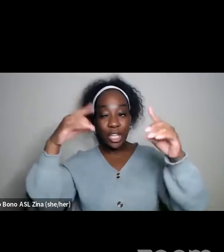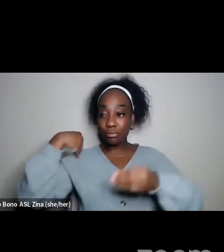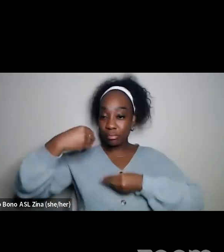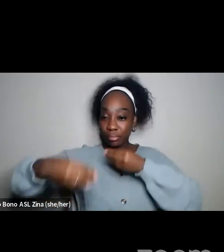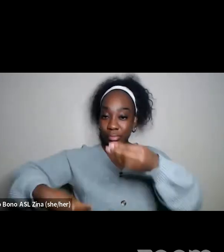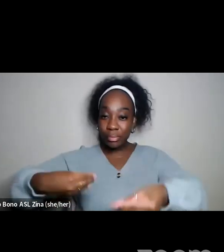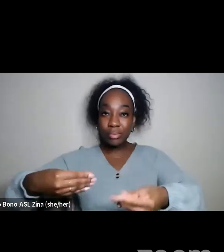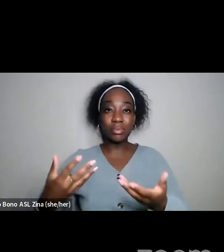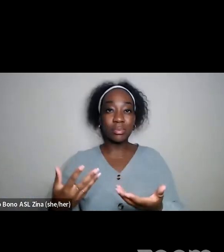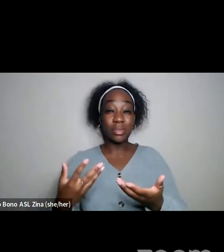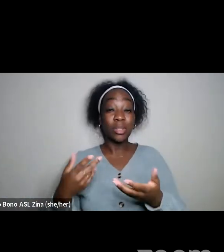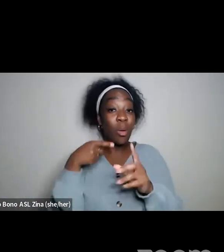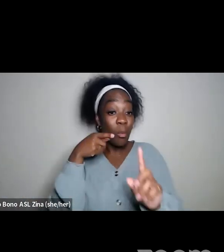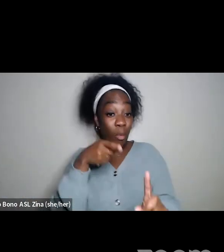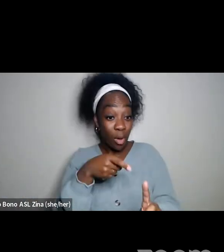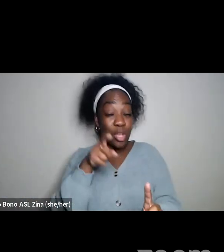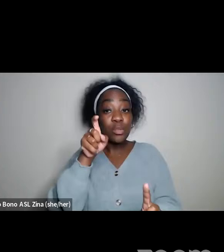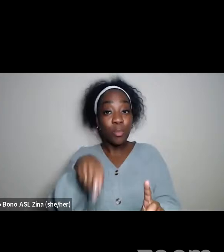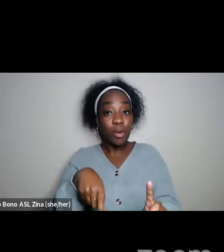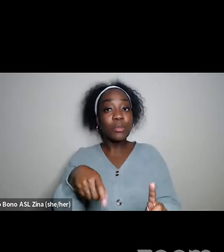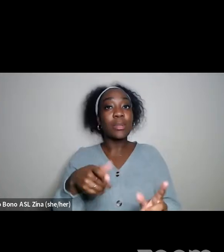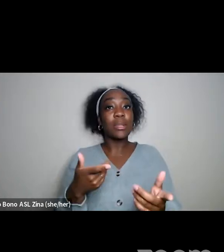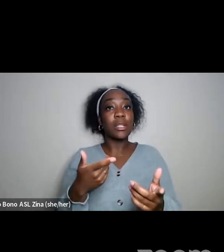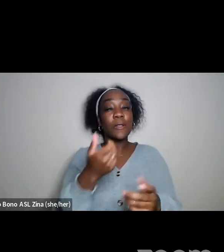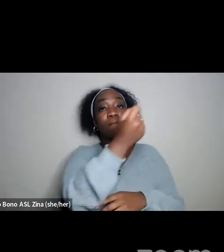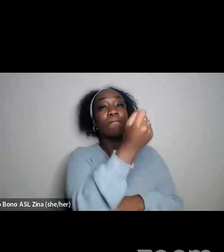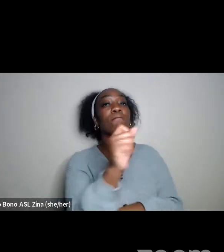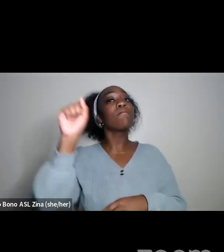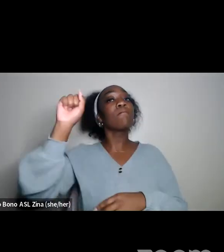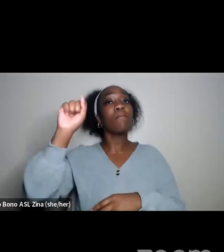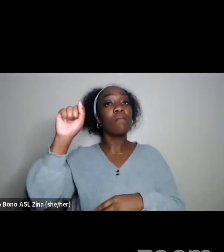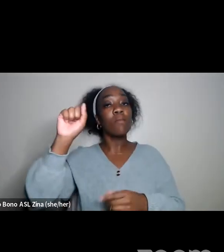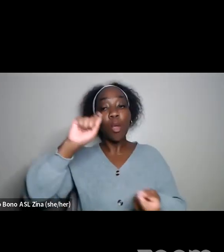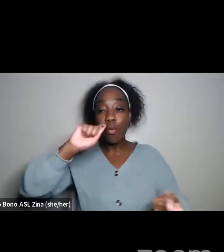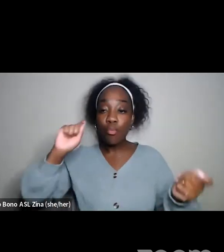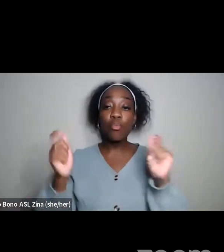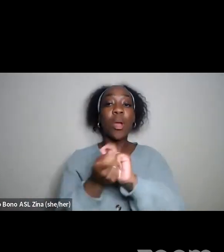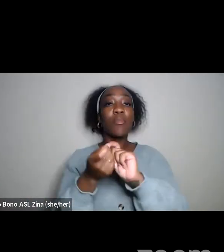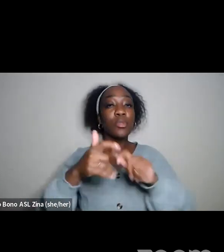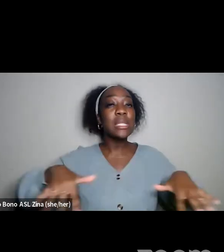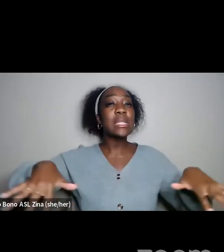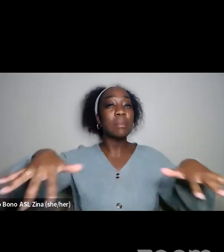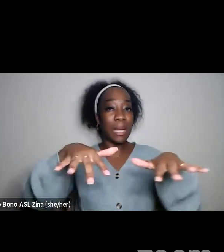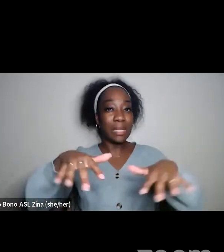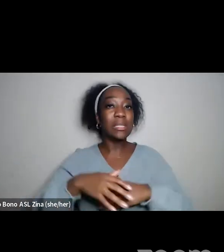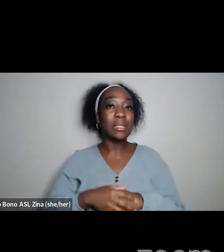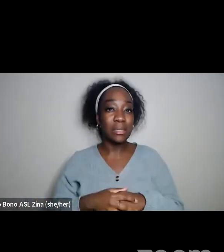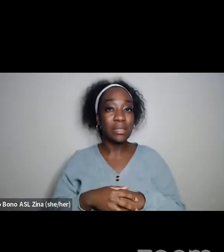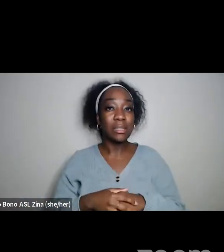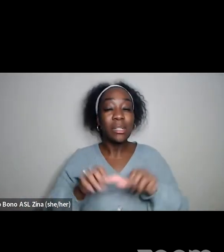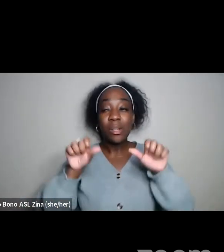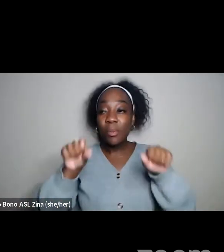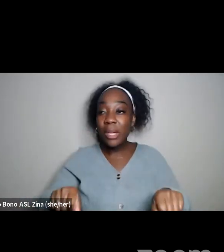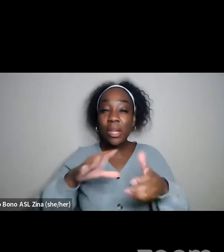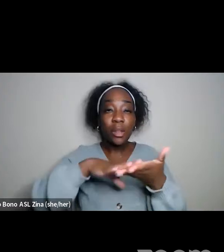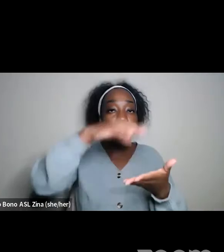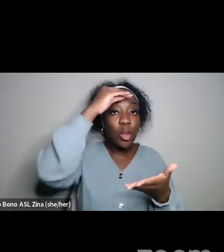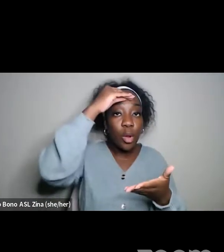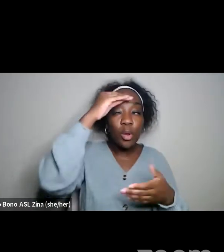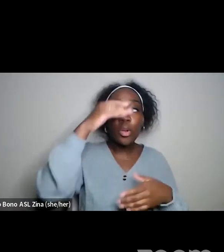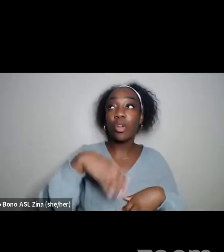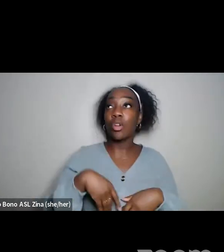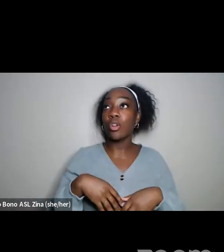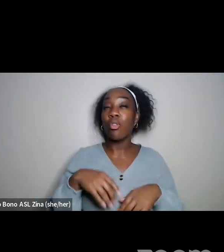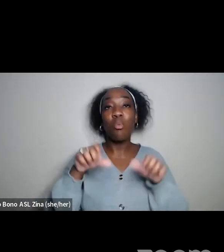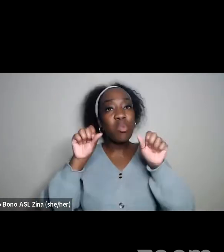to be a transgressive and revolutionary space where we can learn and be and